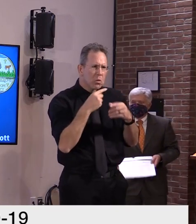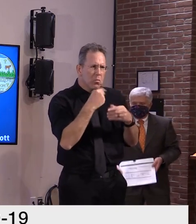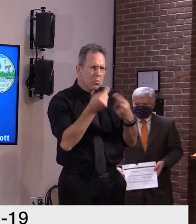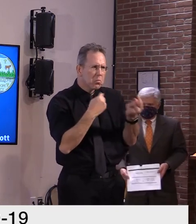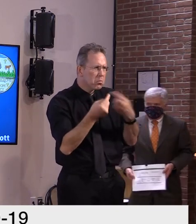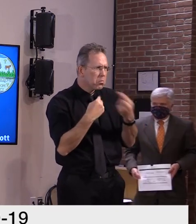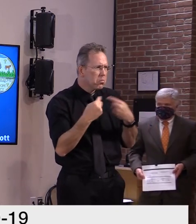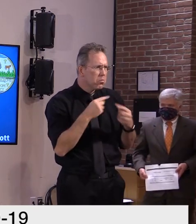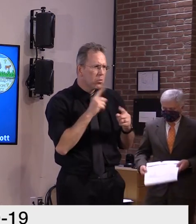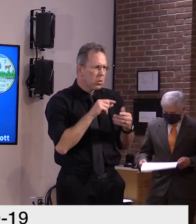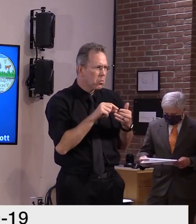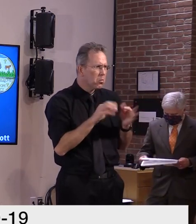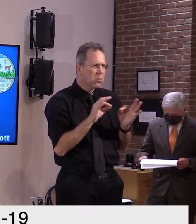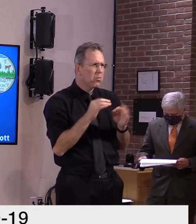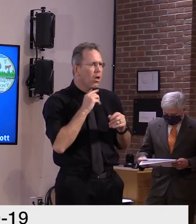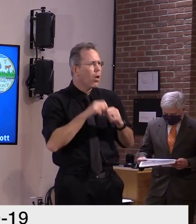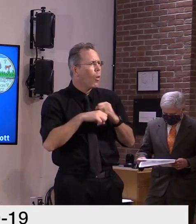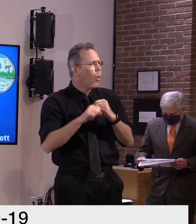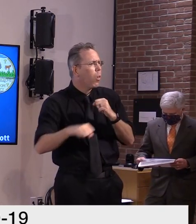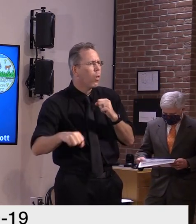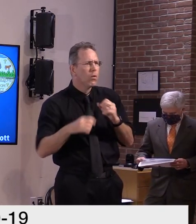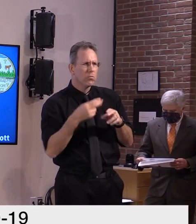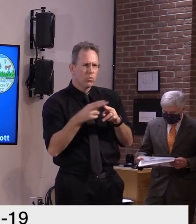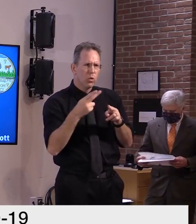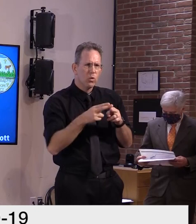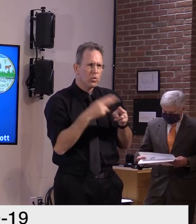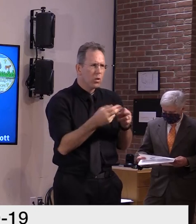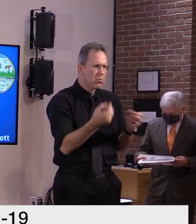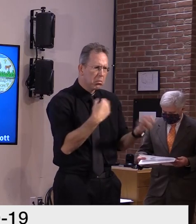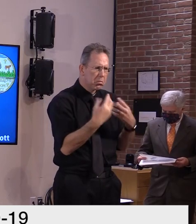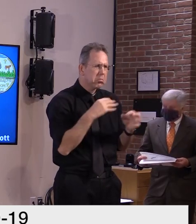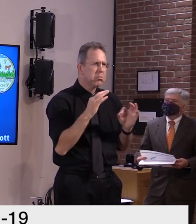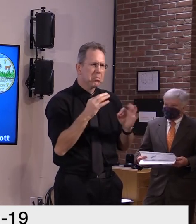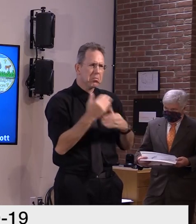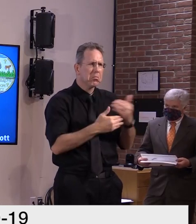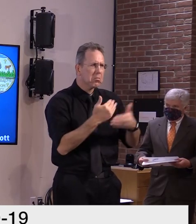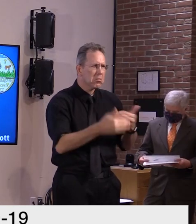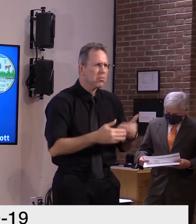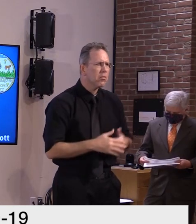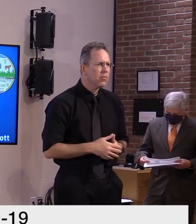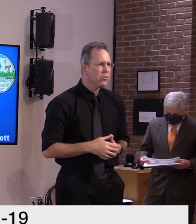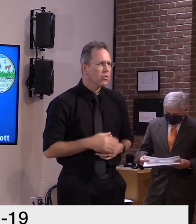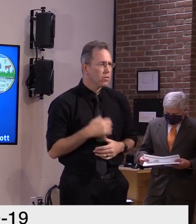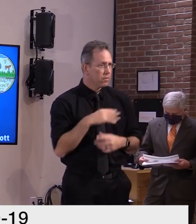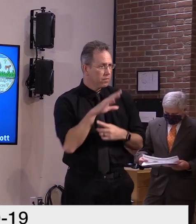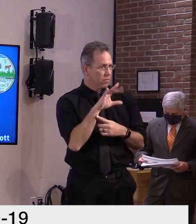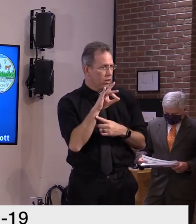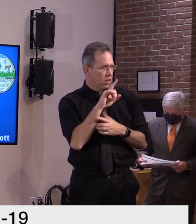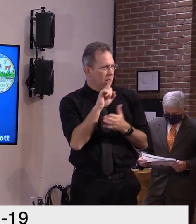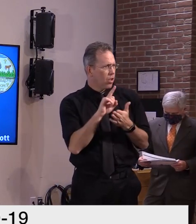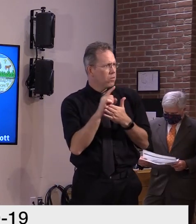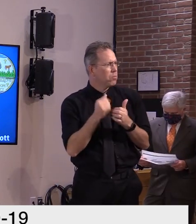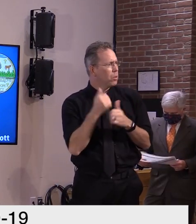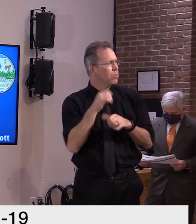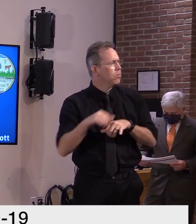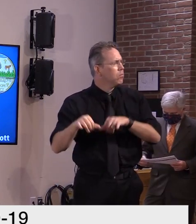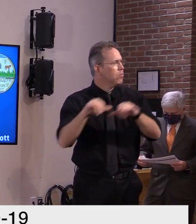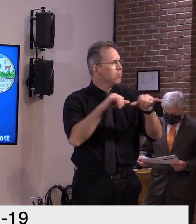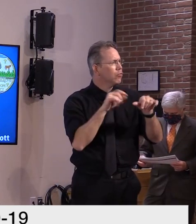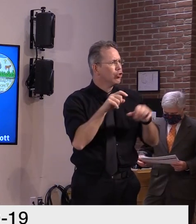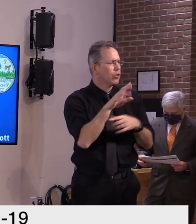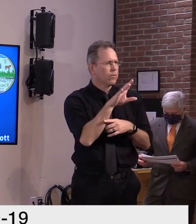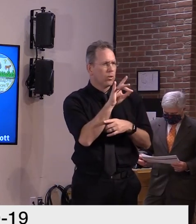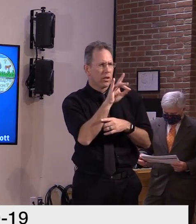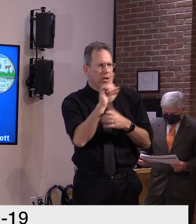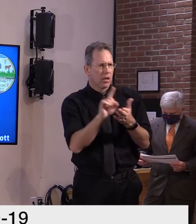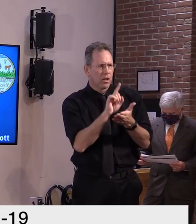And the 48 hours, does that account for the majority of tests that are administered in the state? Or yes. Is it different between the pop-ups and state-run versus